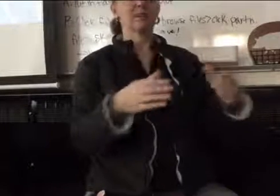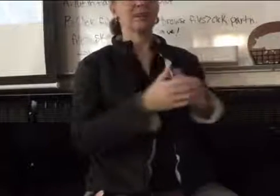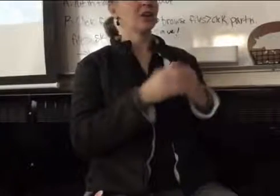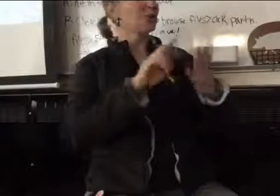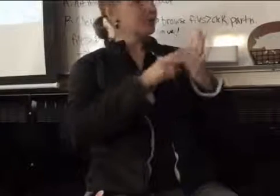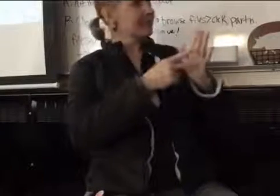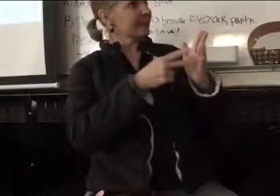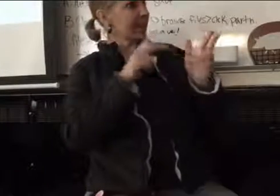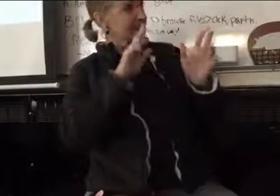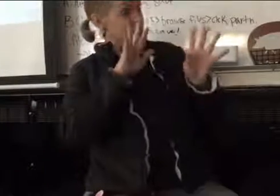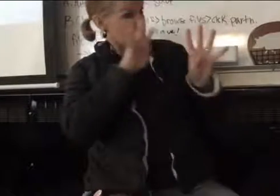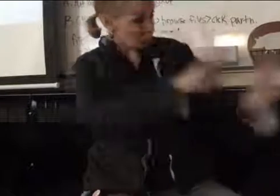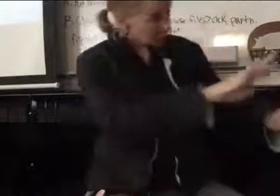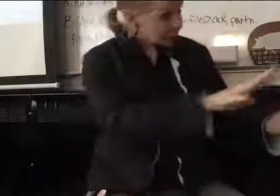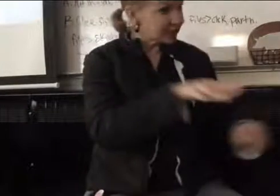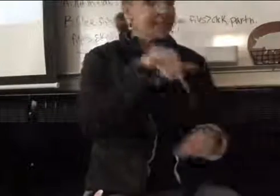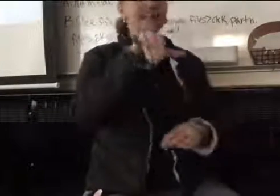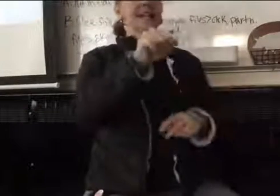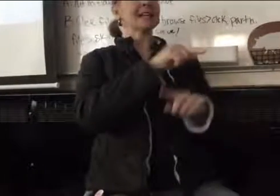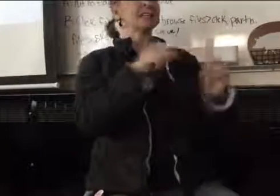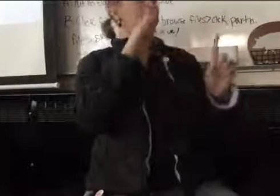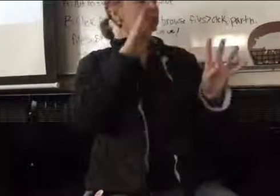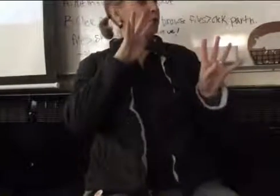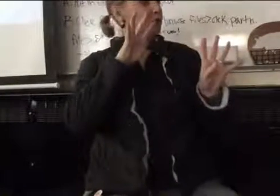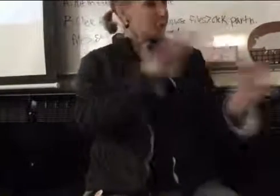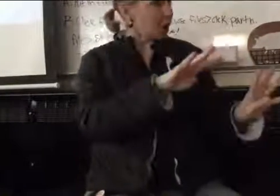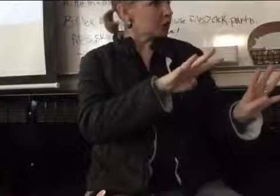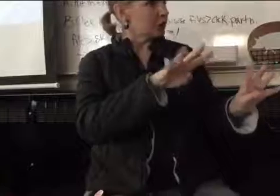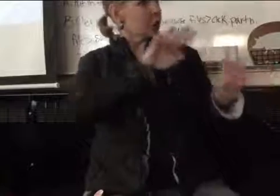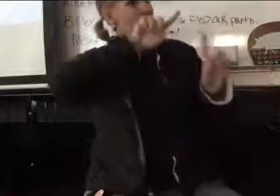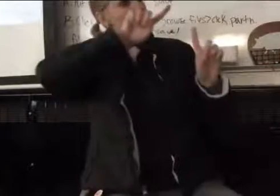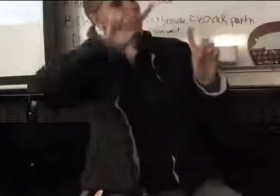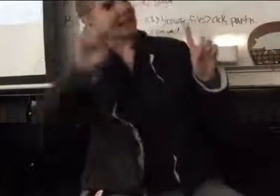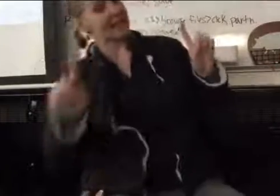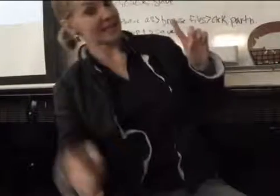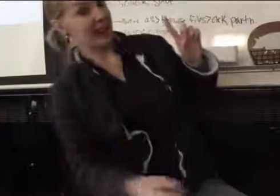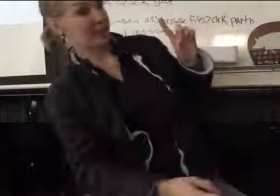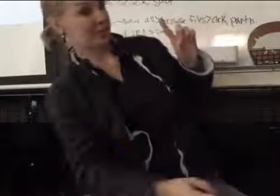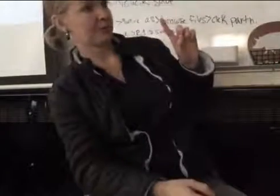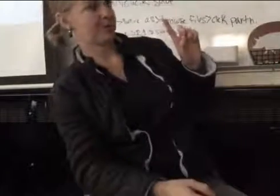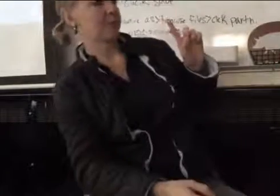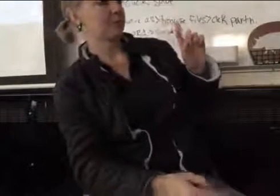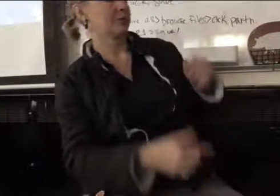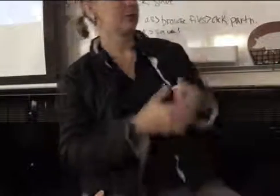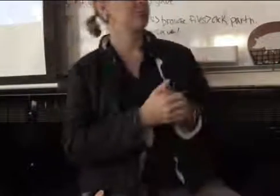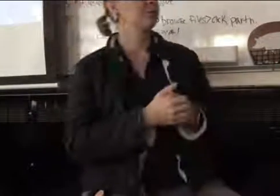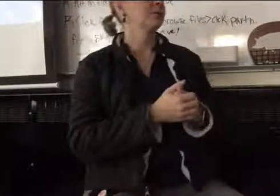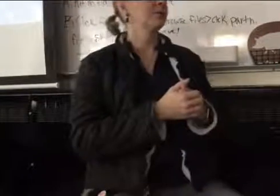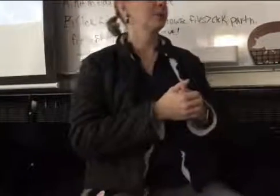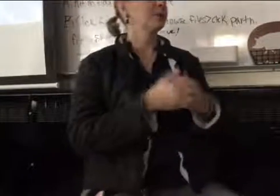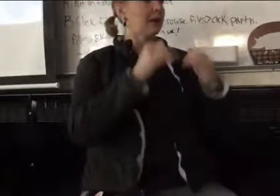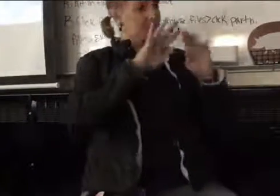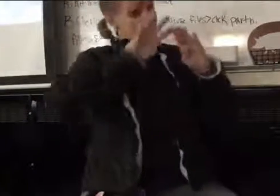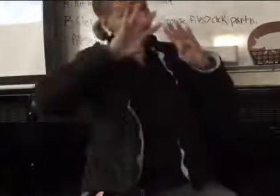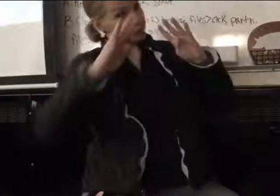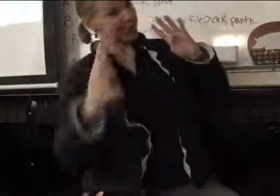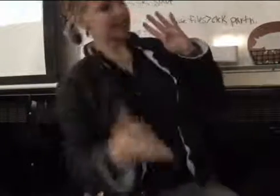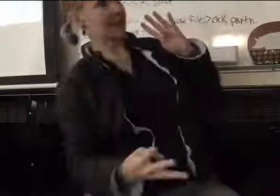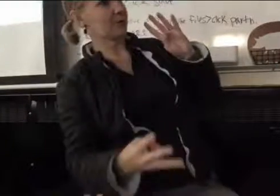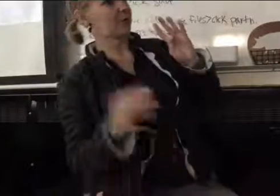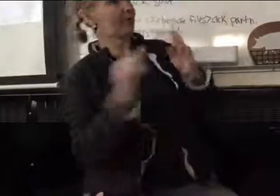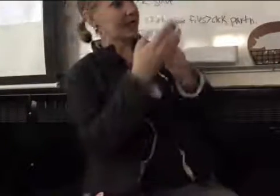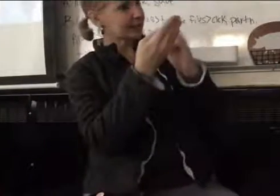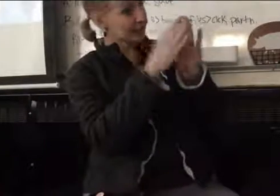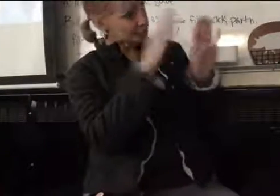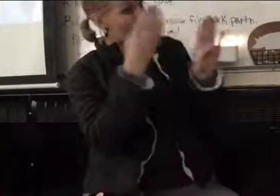charge? Yes, but here's what we do. We're going to charge swinging down the hill. Just like you pulled back this left side of the regiment, now we're going to swing it down. We swing like a